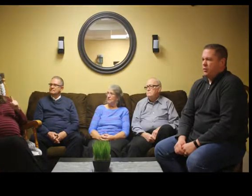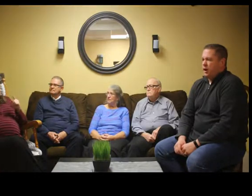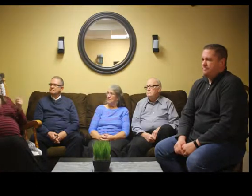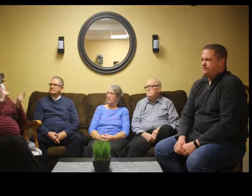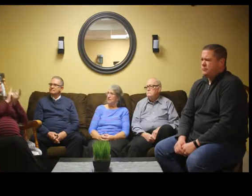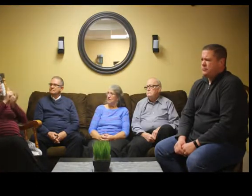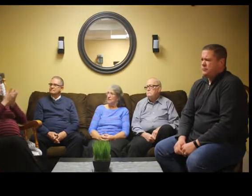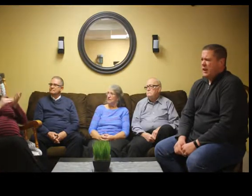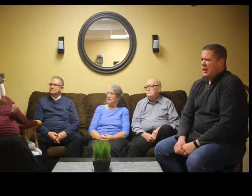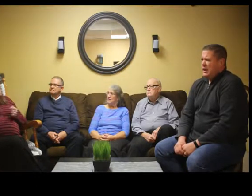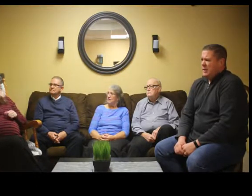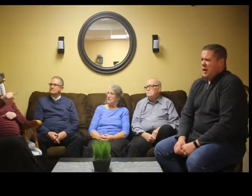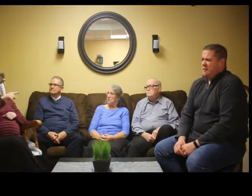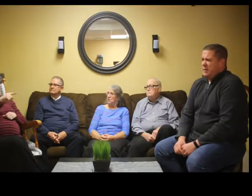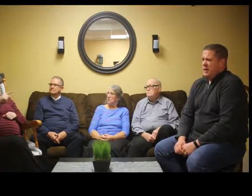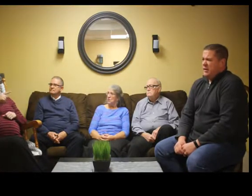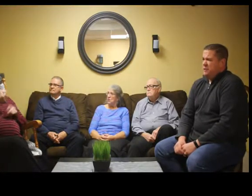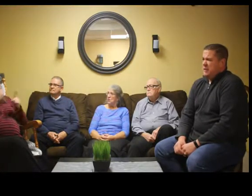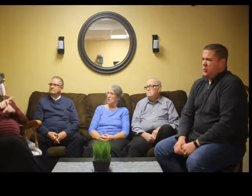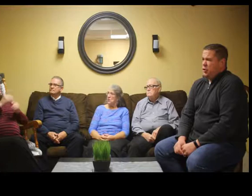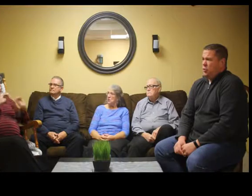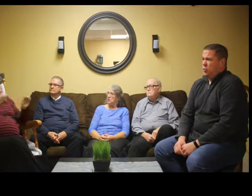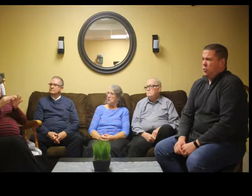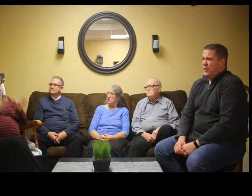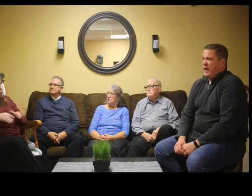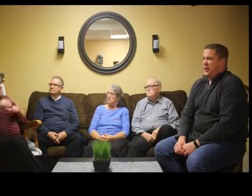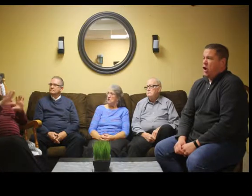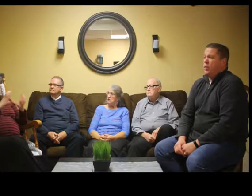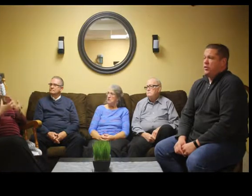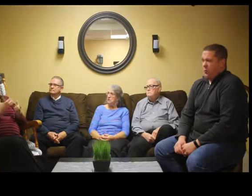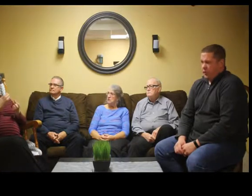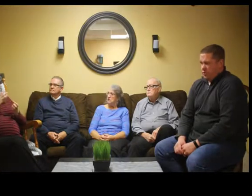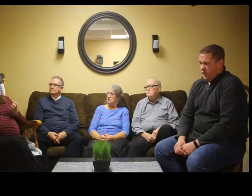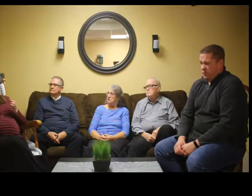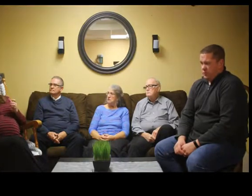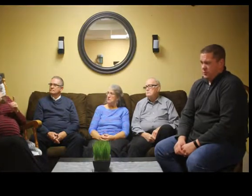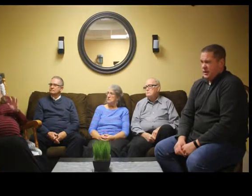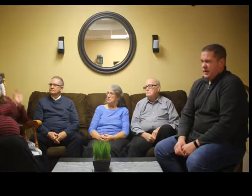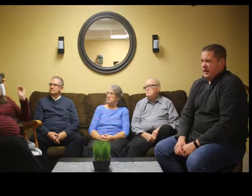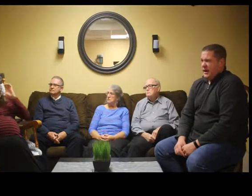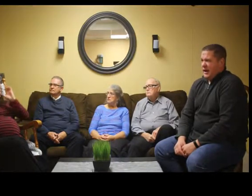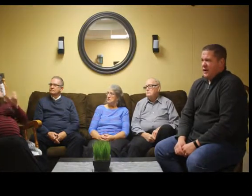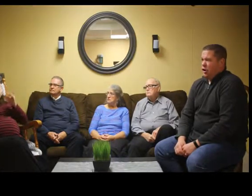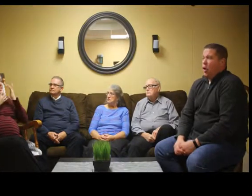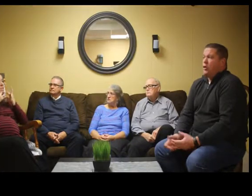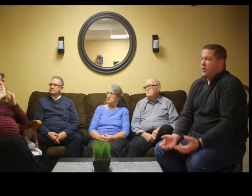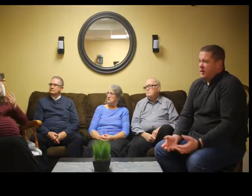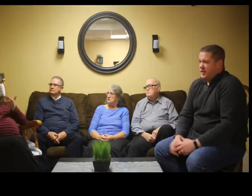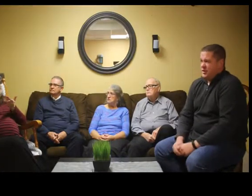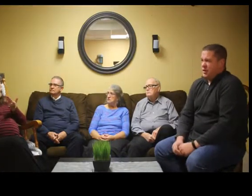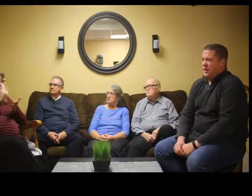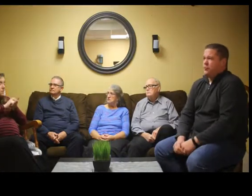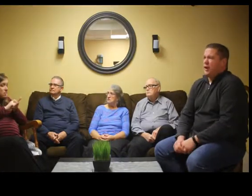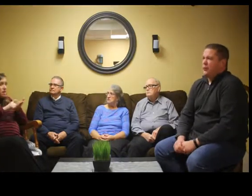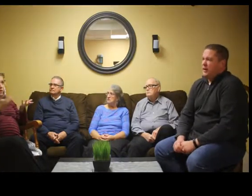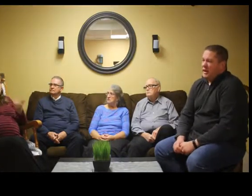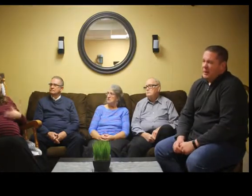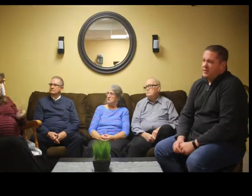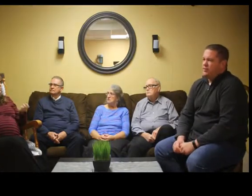up. Now, I've met many deaf people who, boy, they had no interpreter in their classrooms. and no communication at all. They would try to read lips, they try to